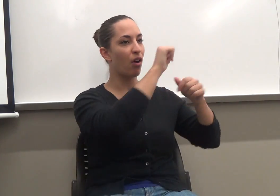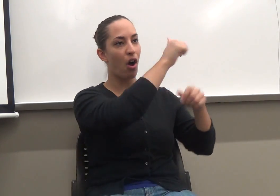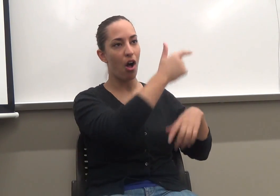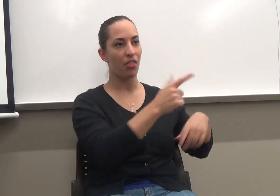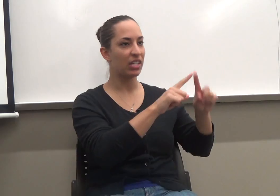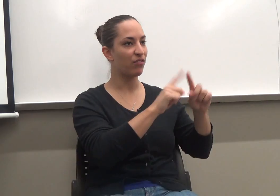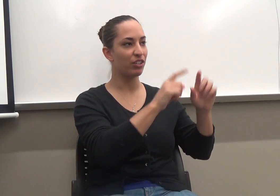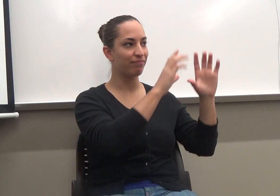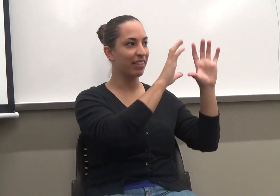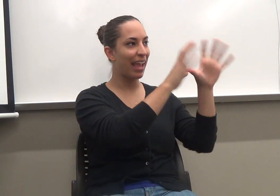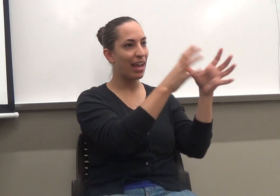this.